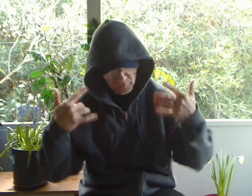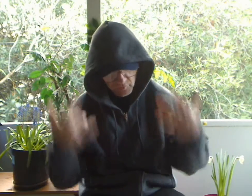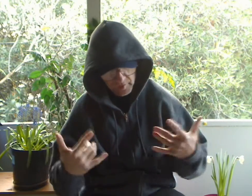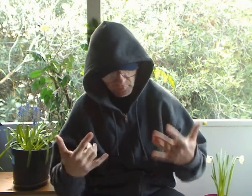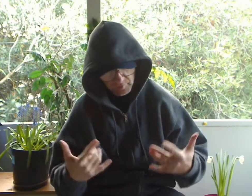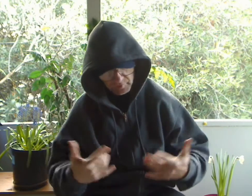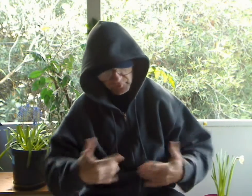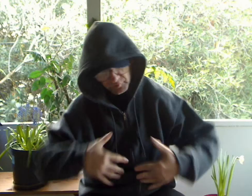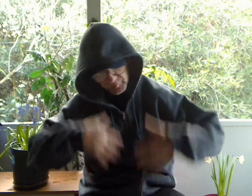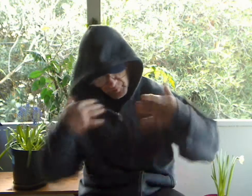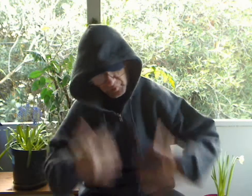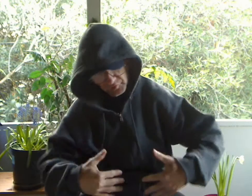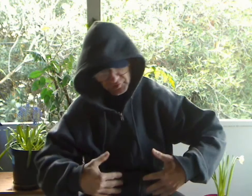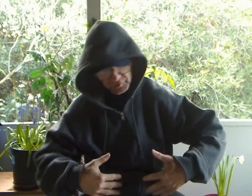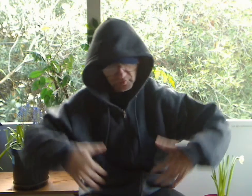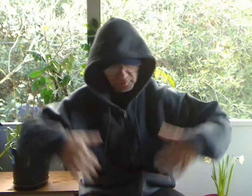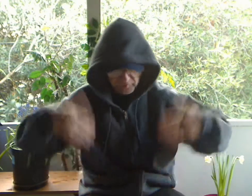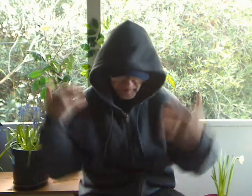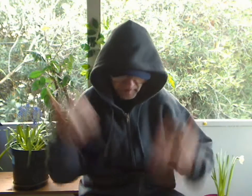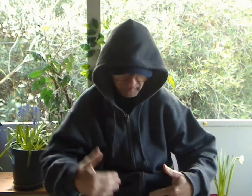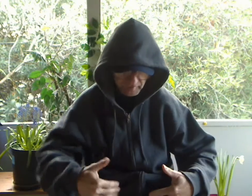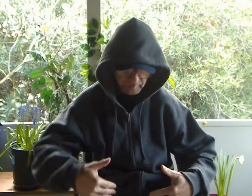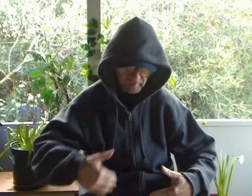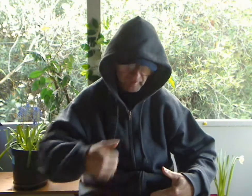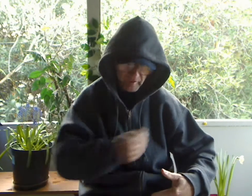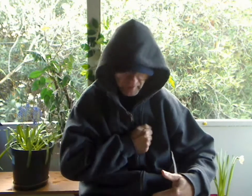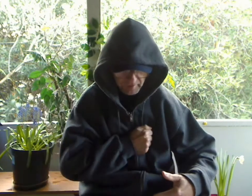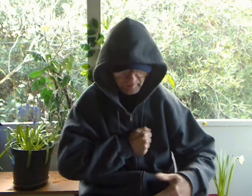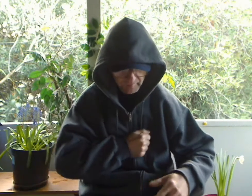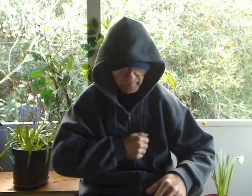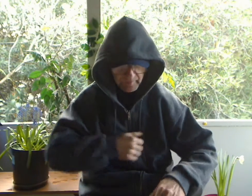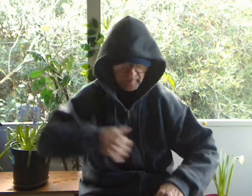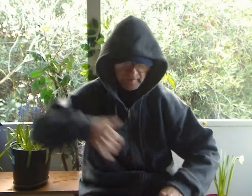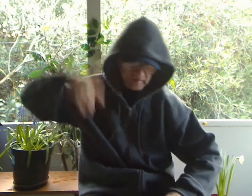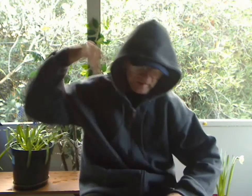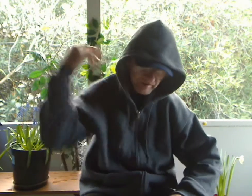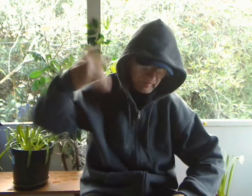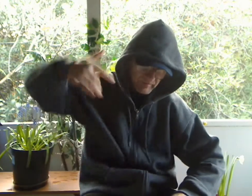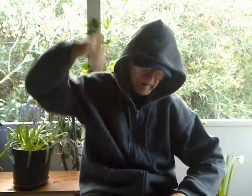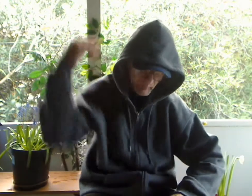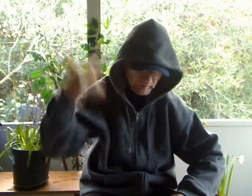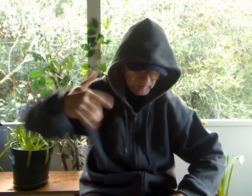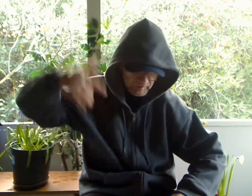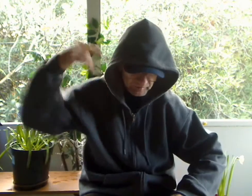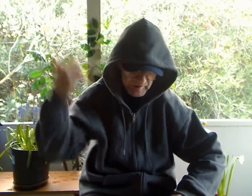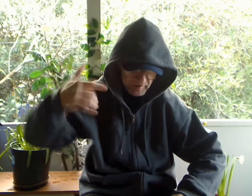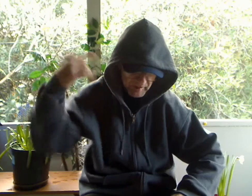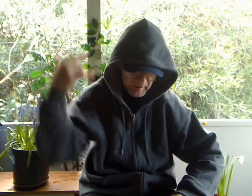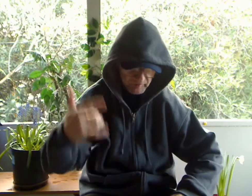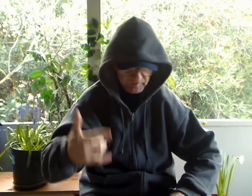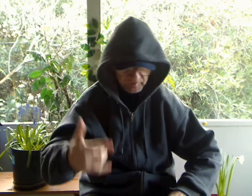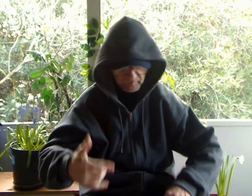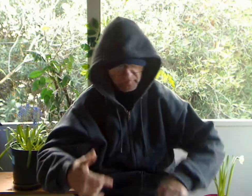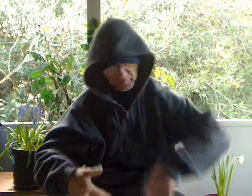great wonders, for His mercy endures forever. To Him that by wisdom has made the heavens, for His